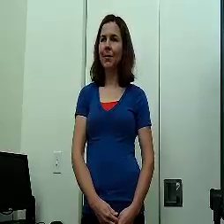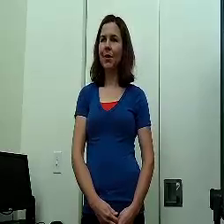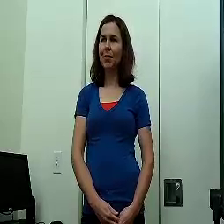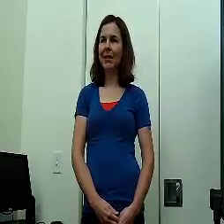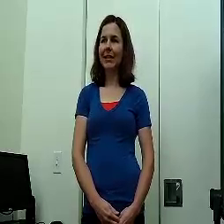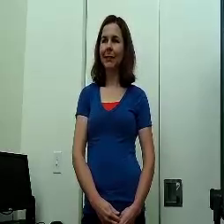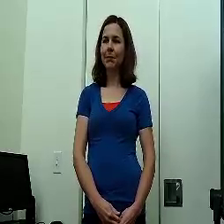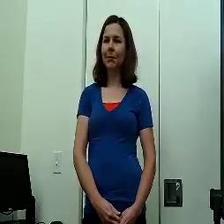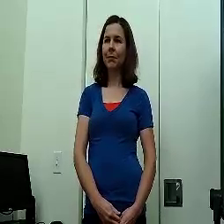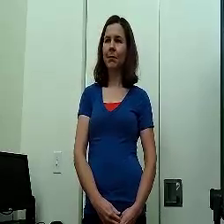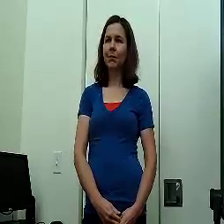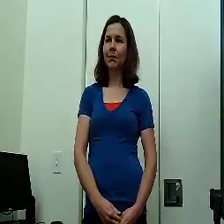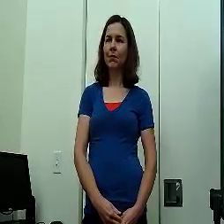Anyone know messy?